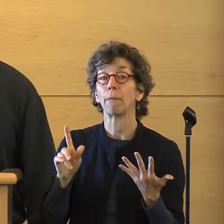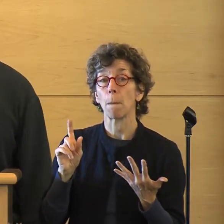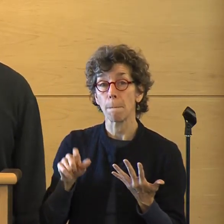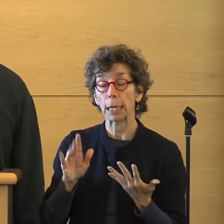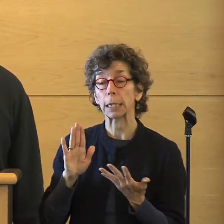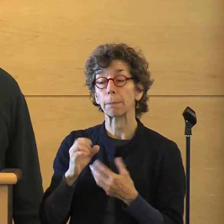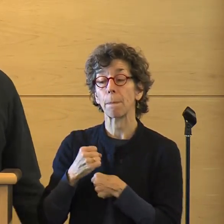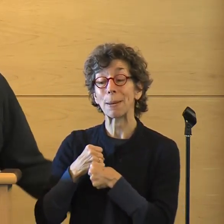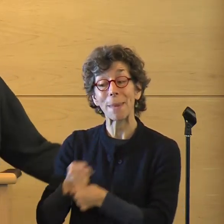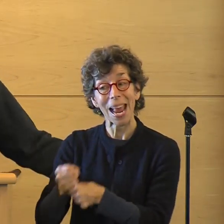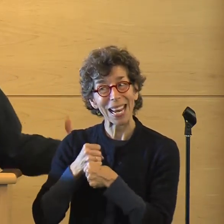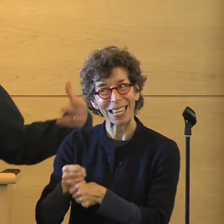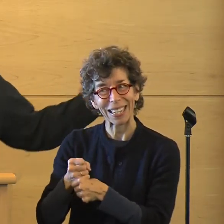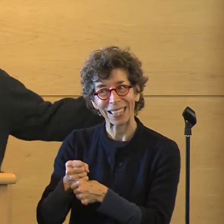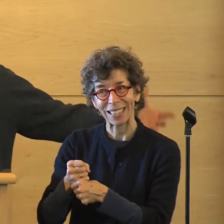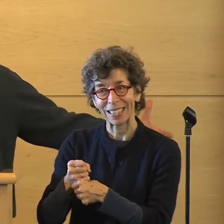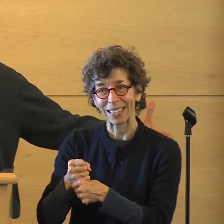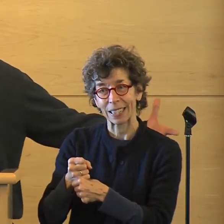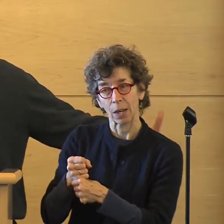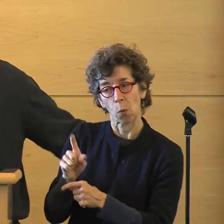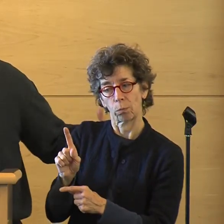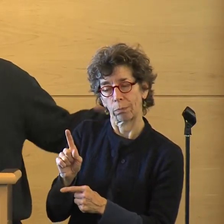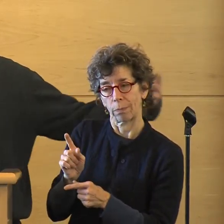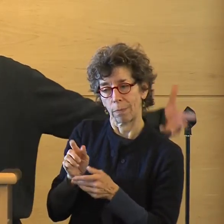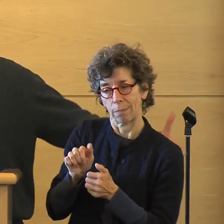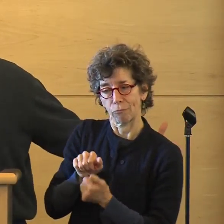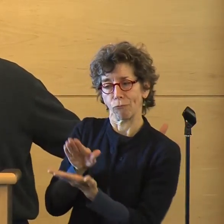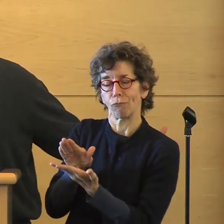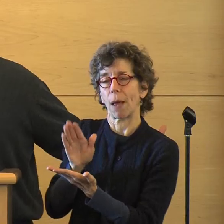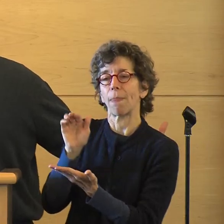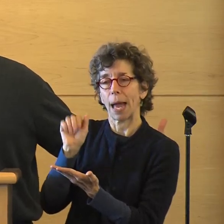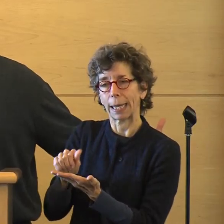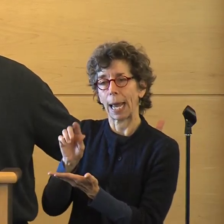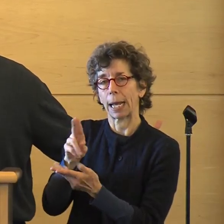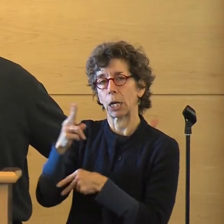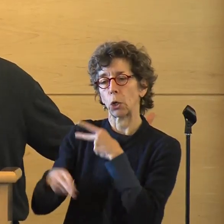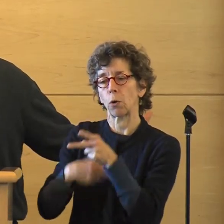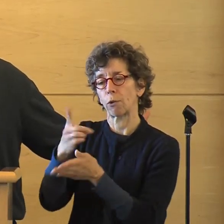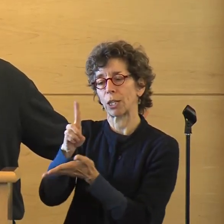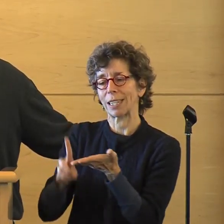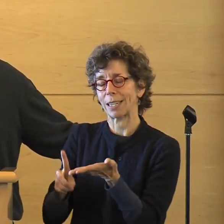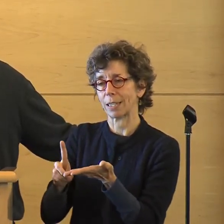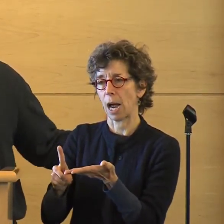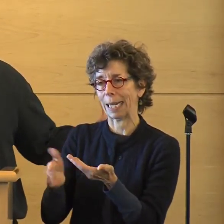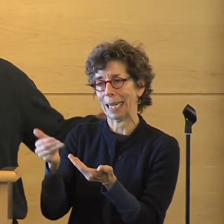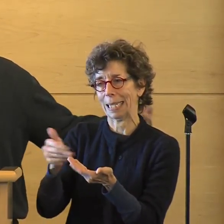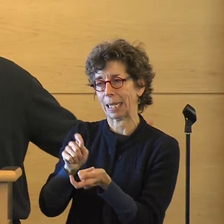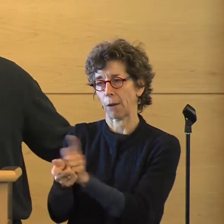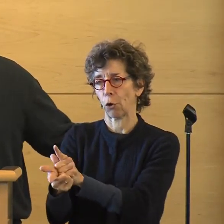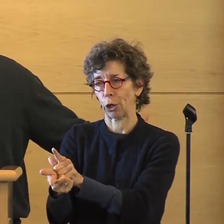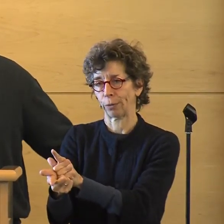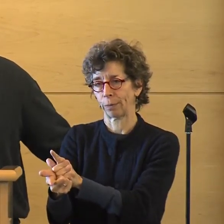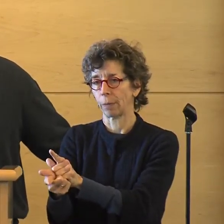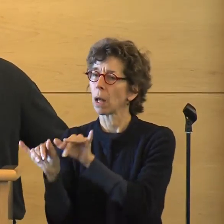the technologies that we are providing in the communications that we're providing via technology, like websites